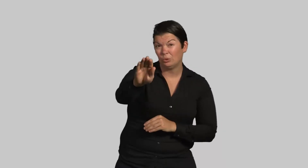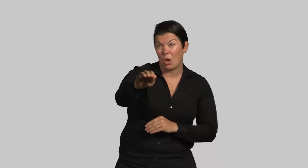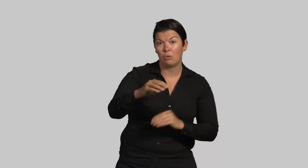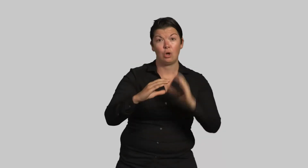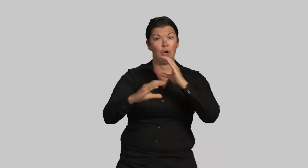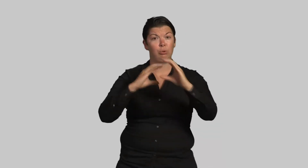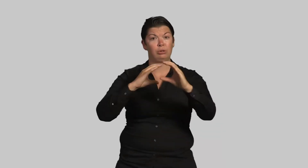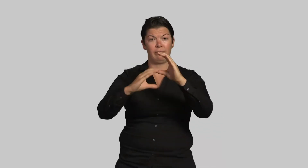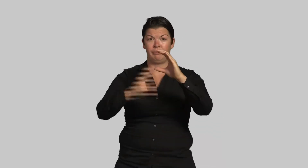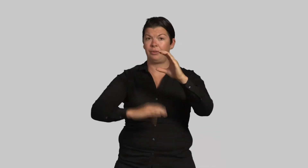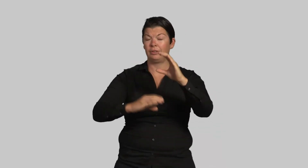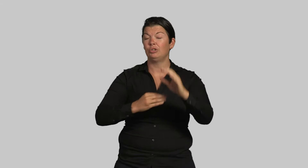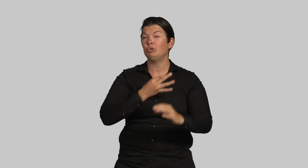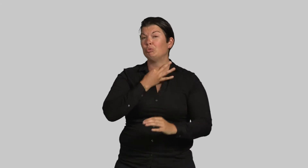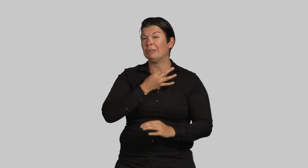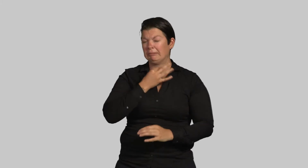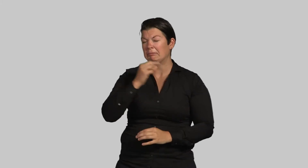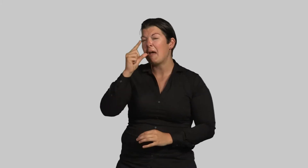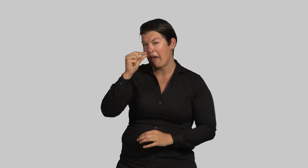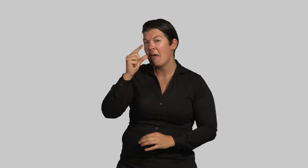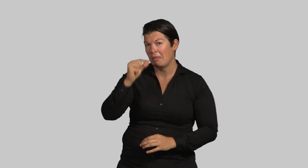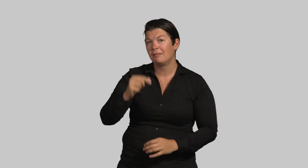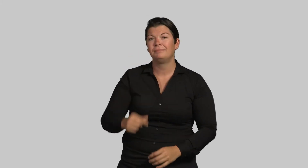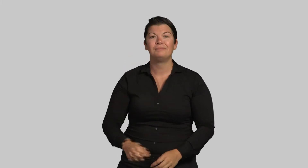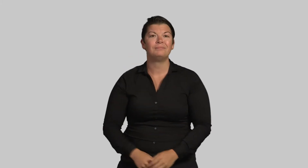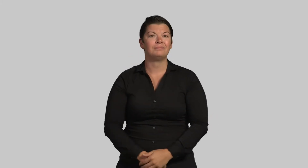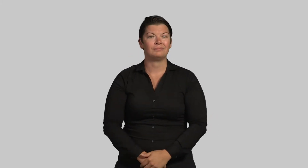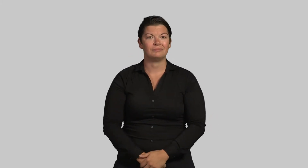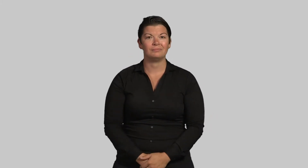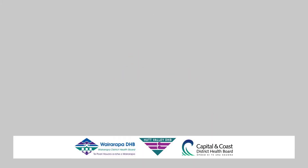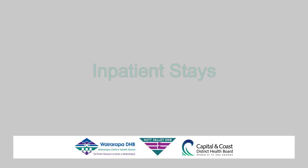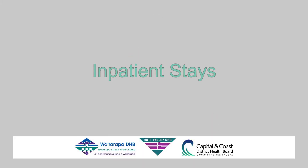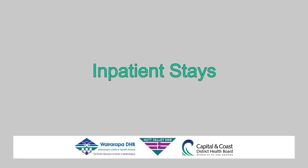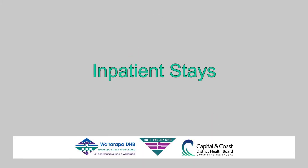There are risks using non-qualified people to interpret health information.